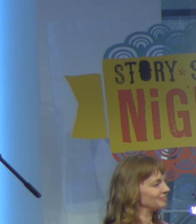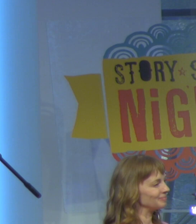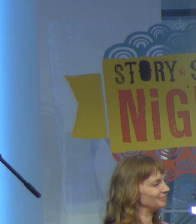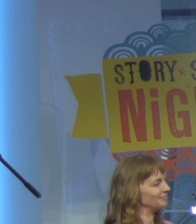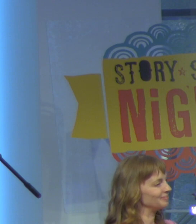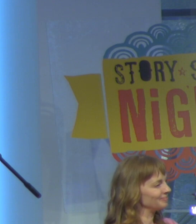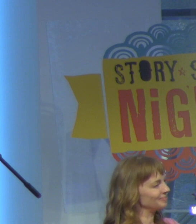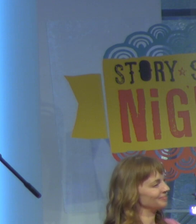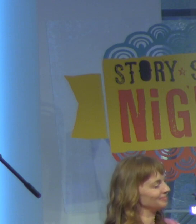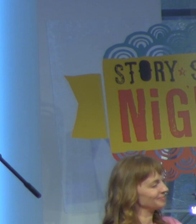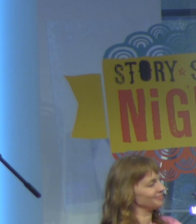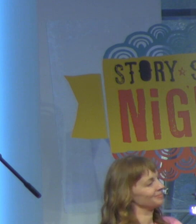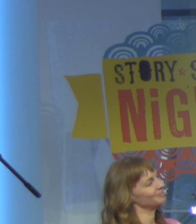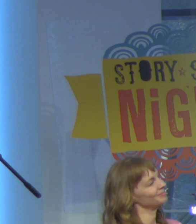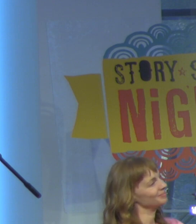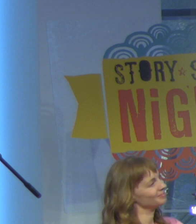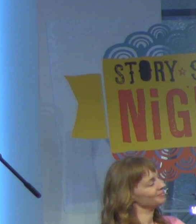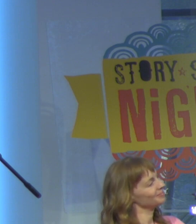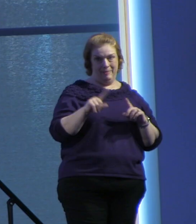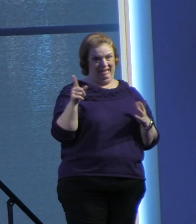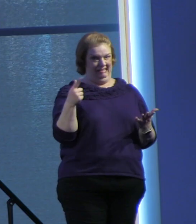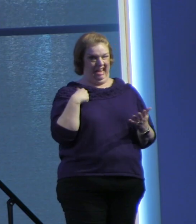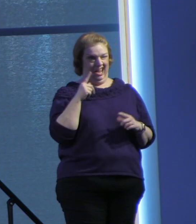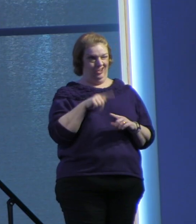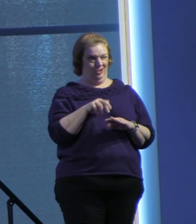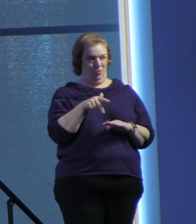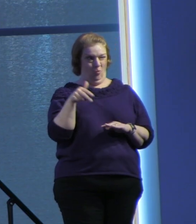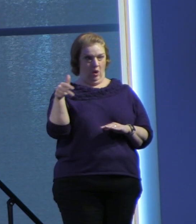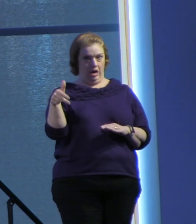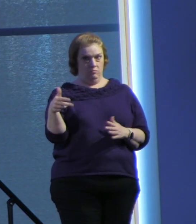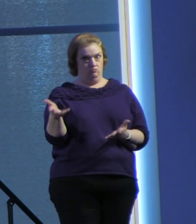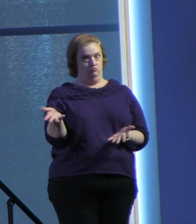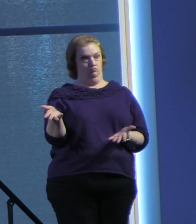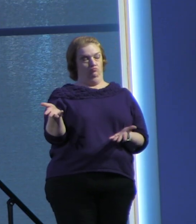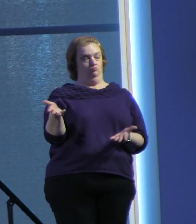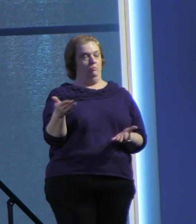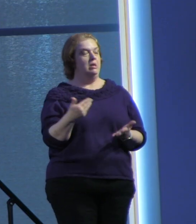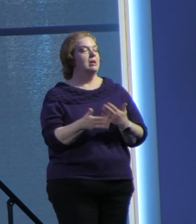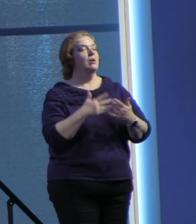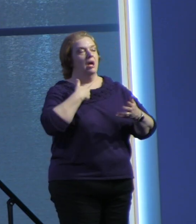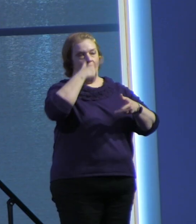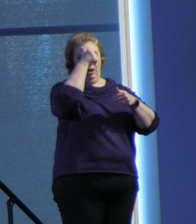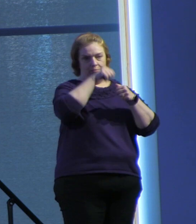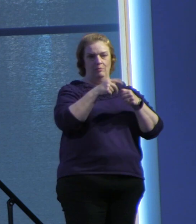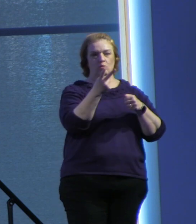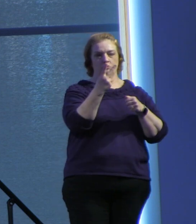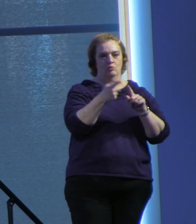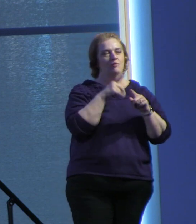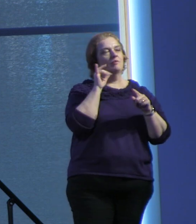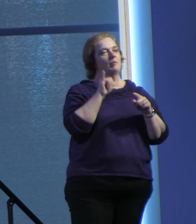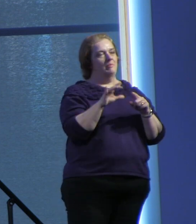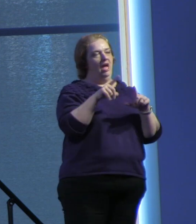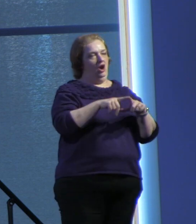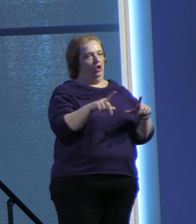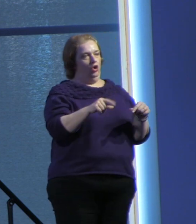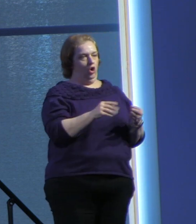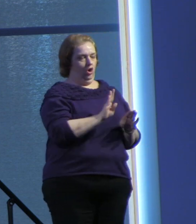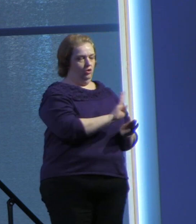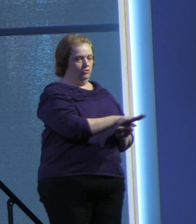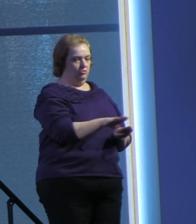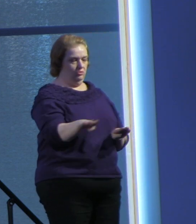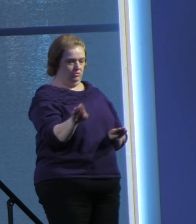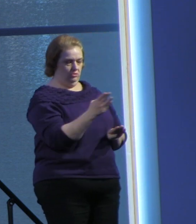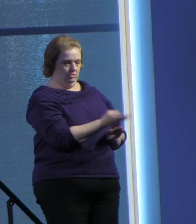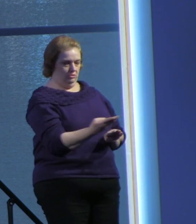but it wasn't available to me. I remember two specific things from my card reading. One was that I